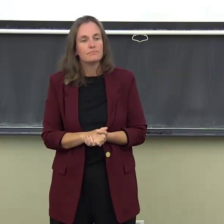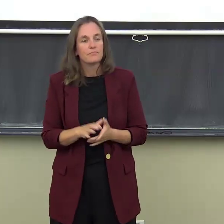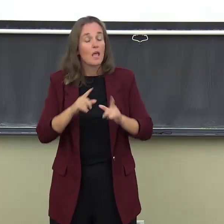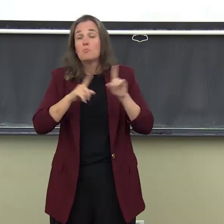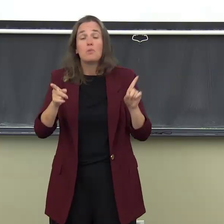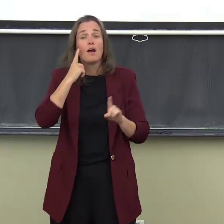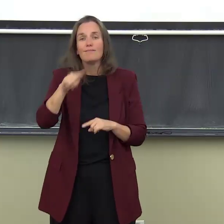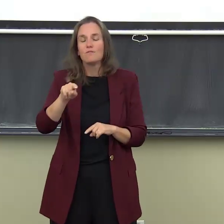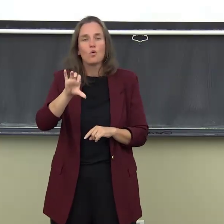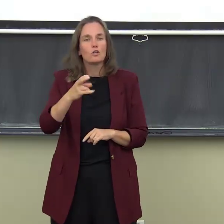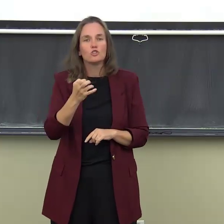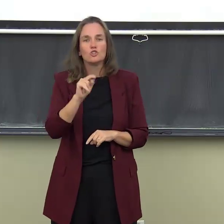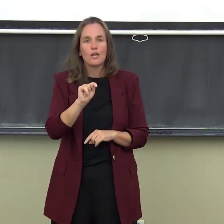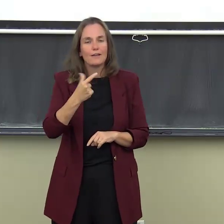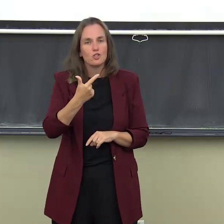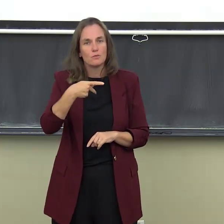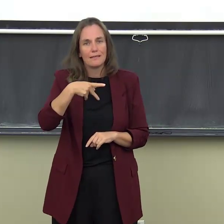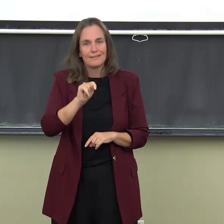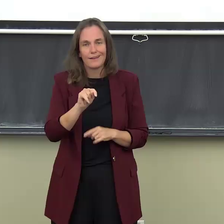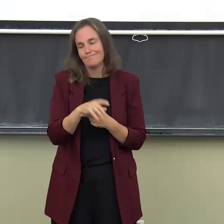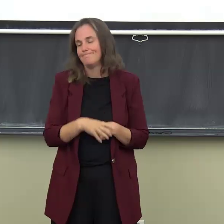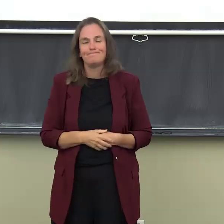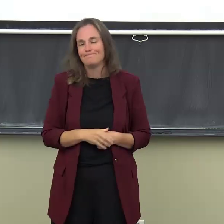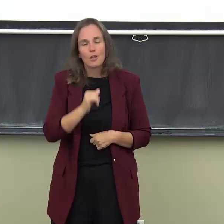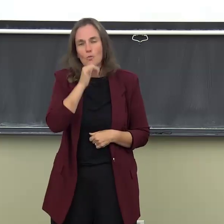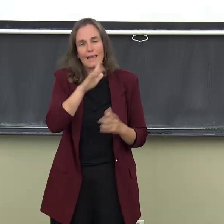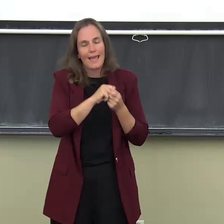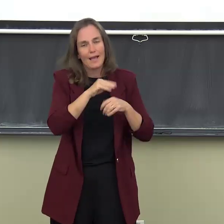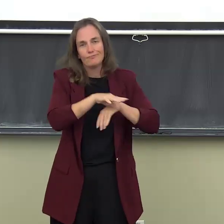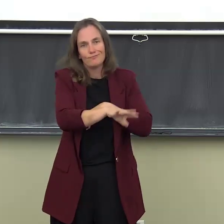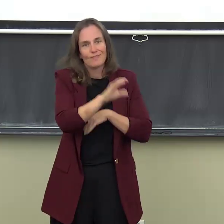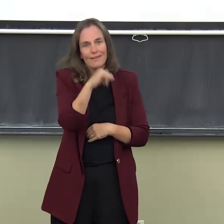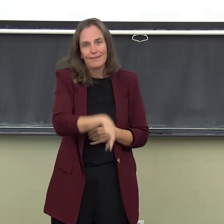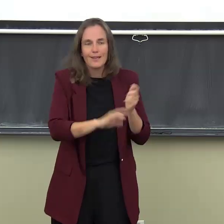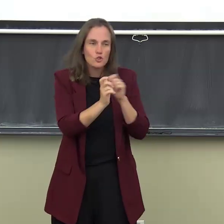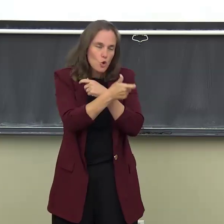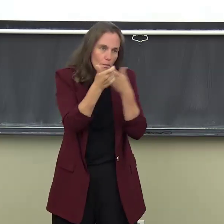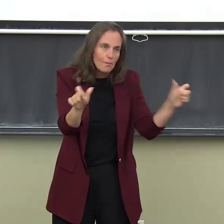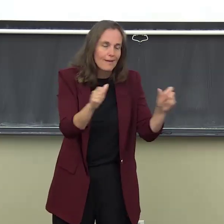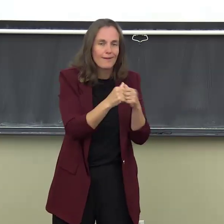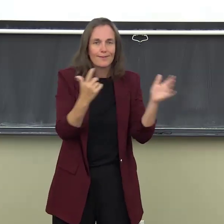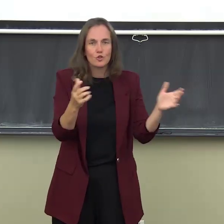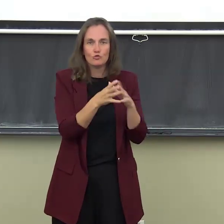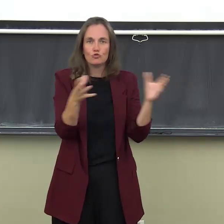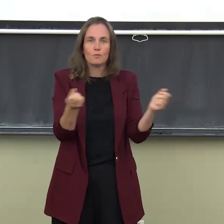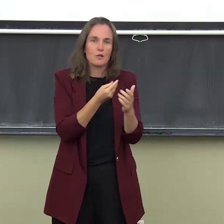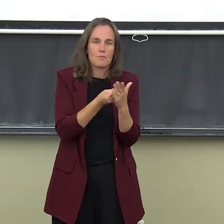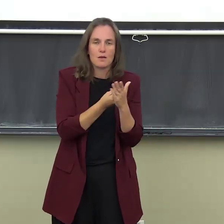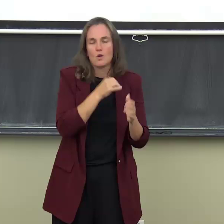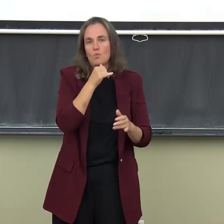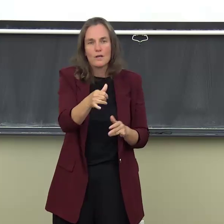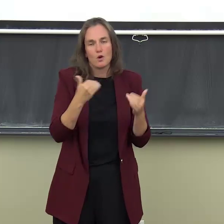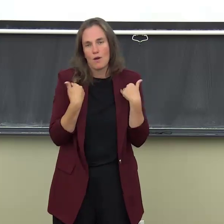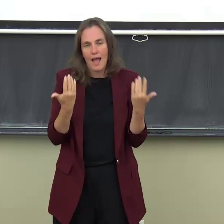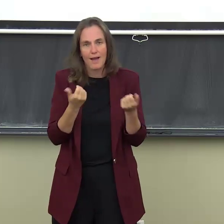But for the ChatGPTs, you know, we're not going to do anything about them. They're too big, there's too much money, we don't have the levers